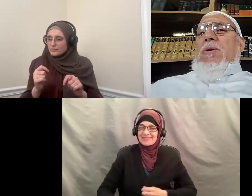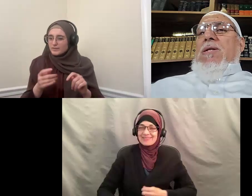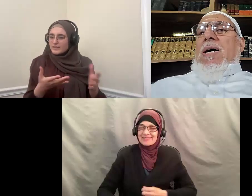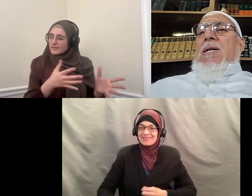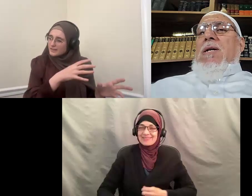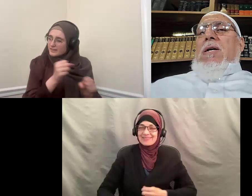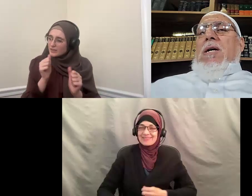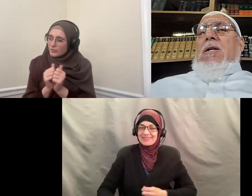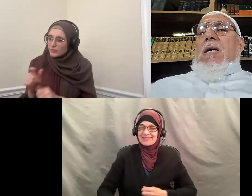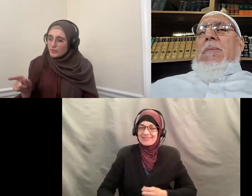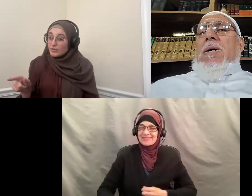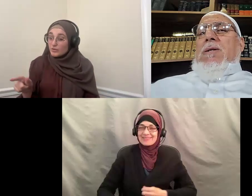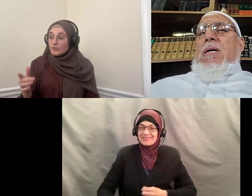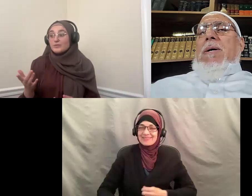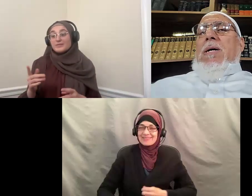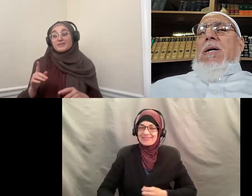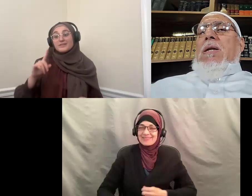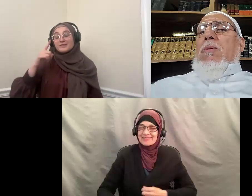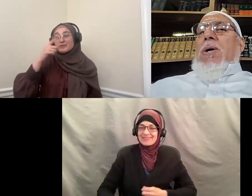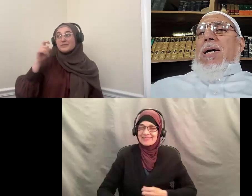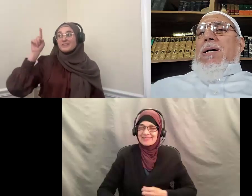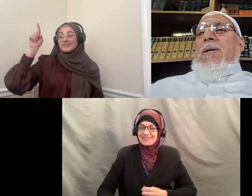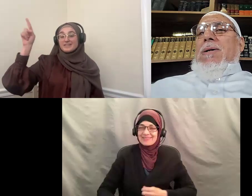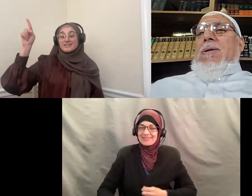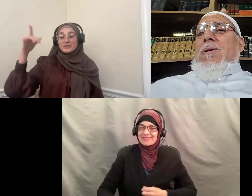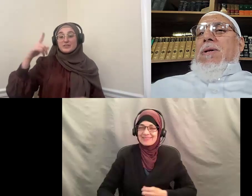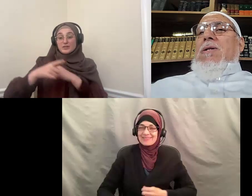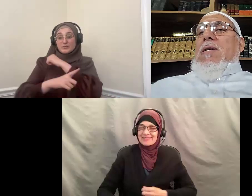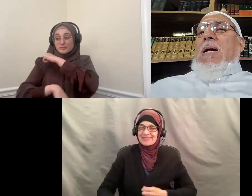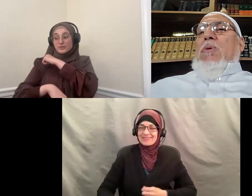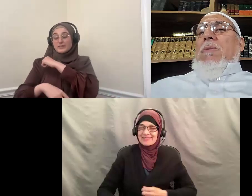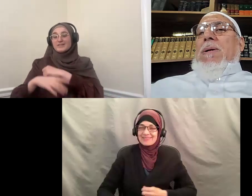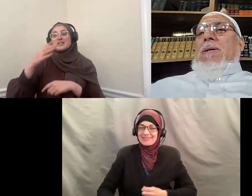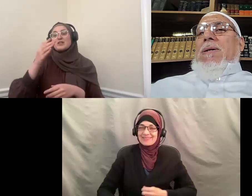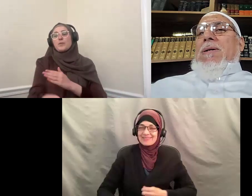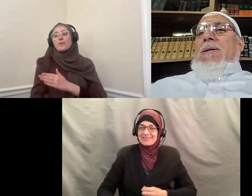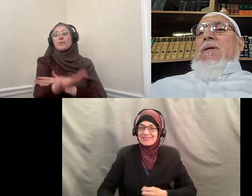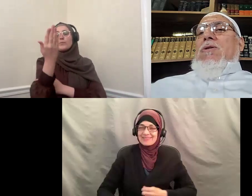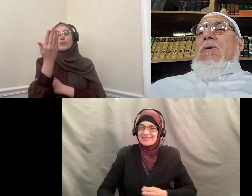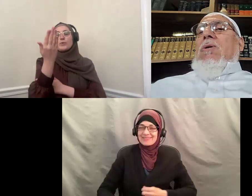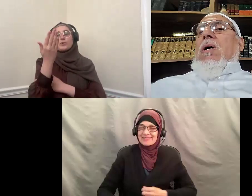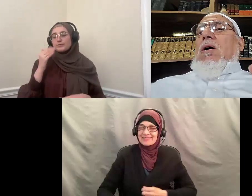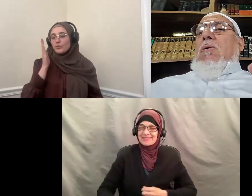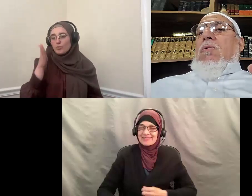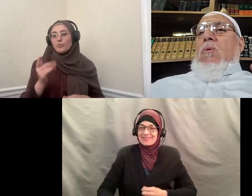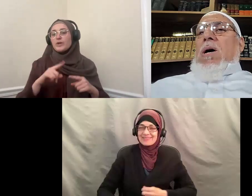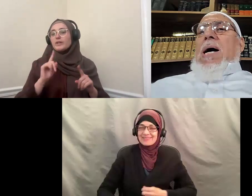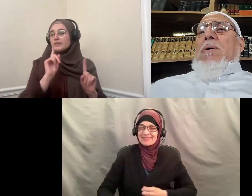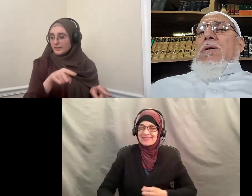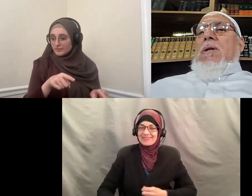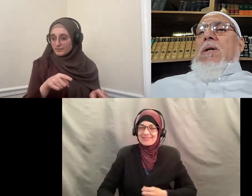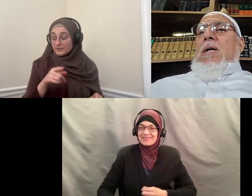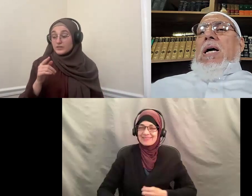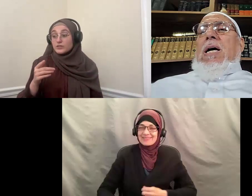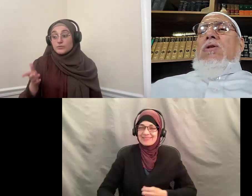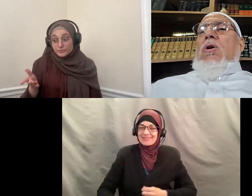coming for these guys is coming in the morning. This is their appointment. So walk